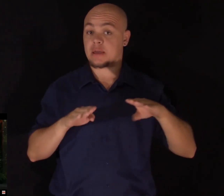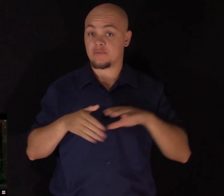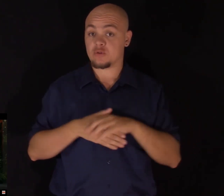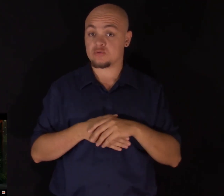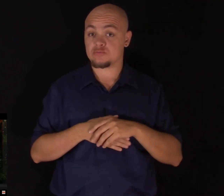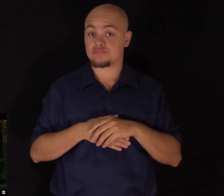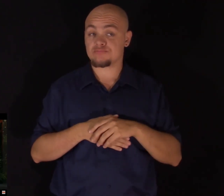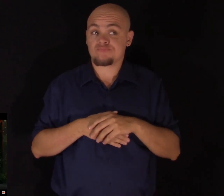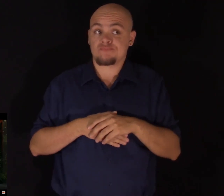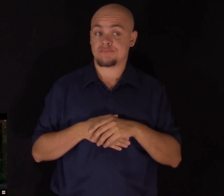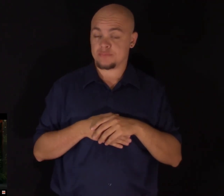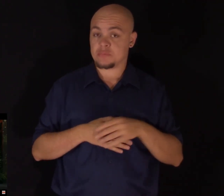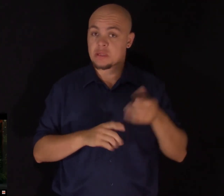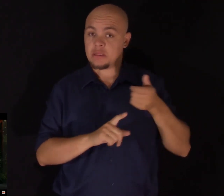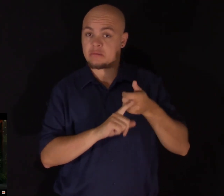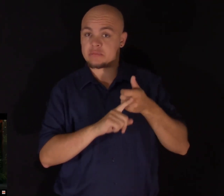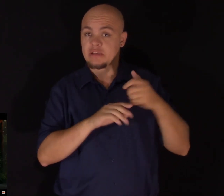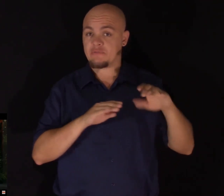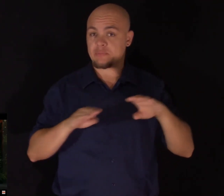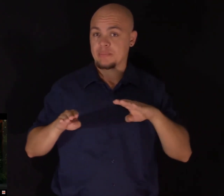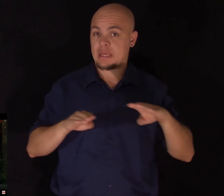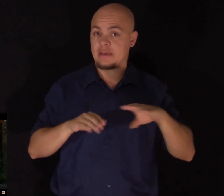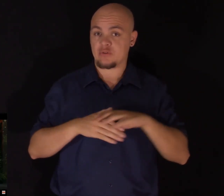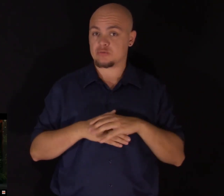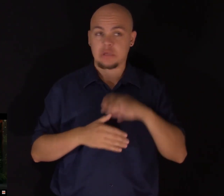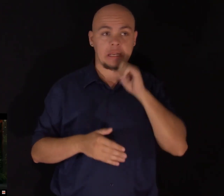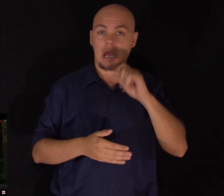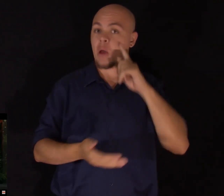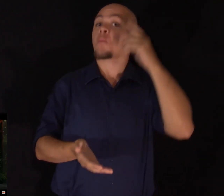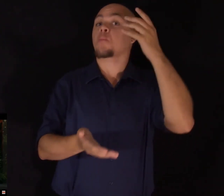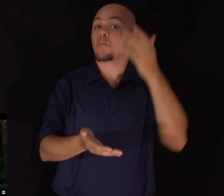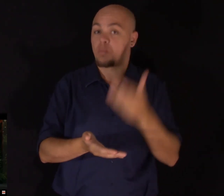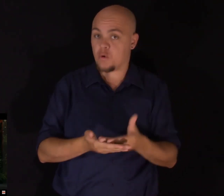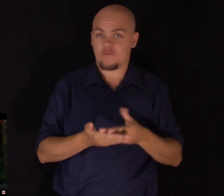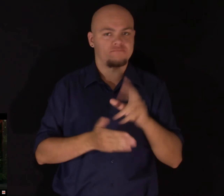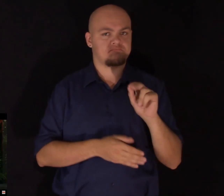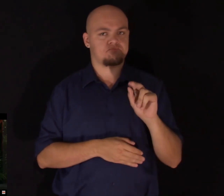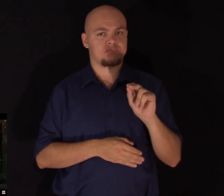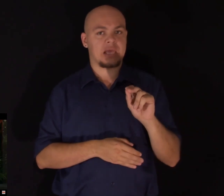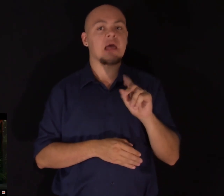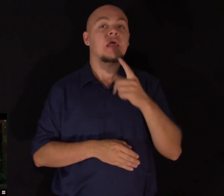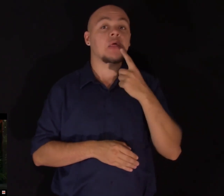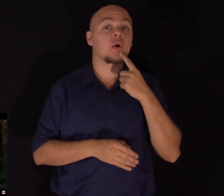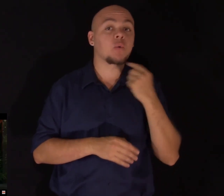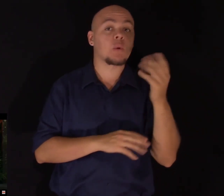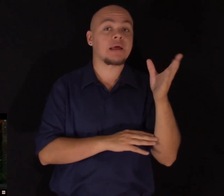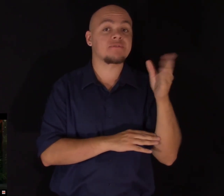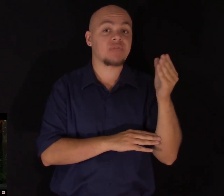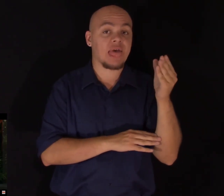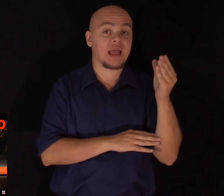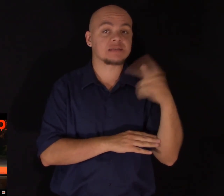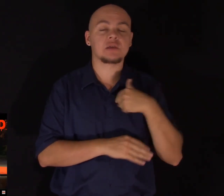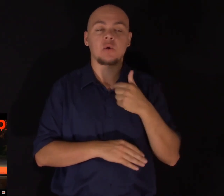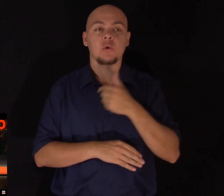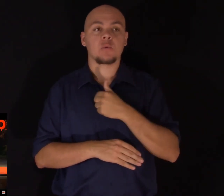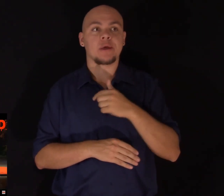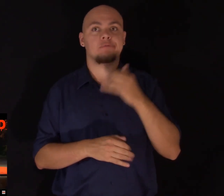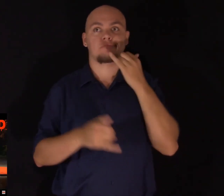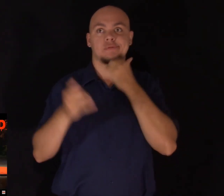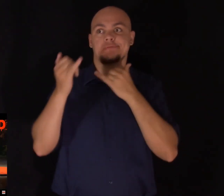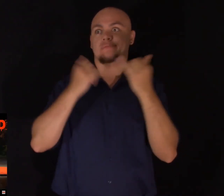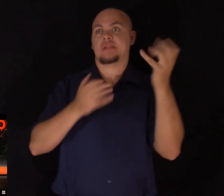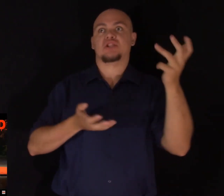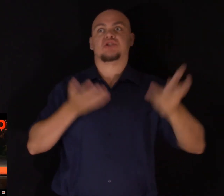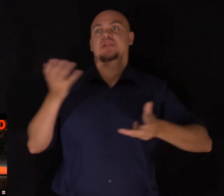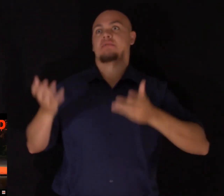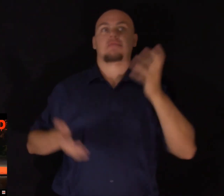are just behaviors. They're not proof of deception. They're red flags. We're human beings. We make deceptive, flailing gestures